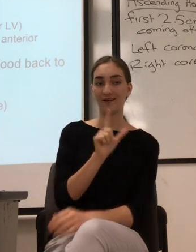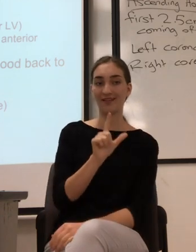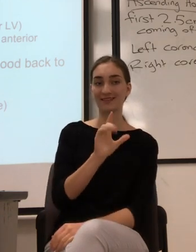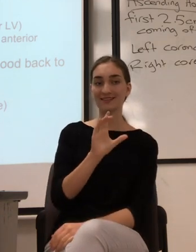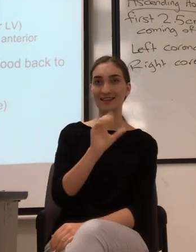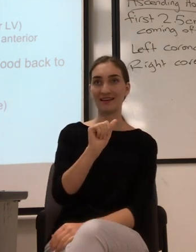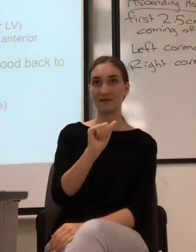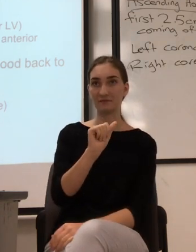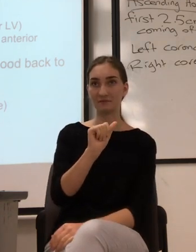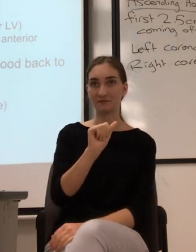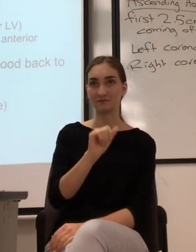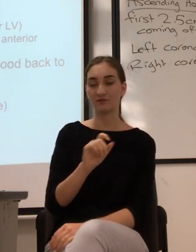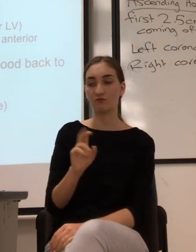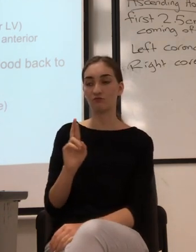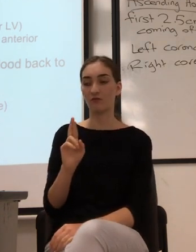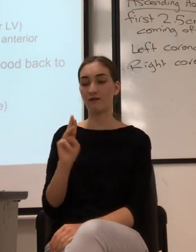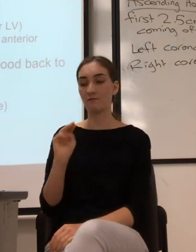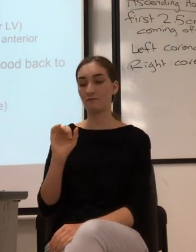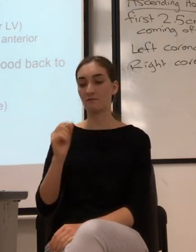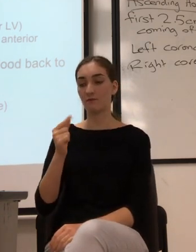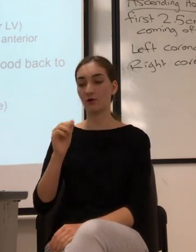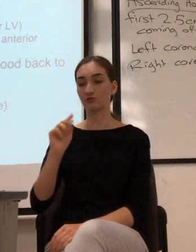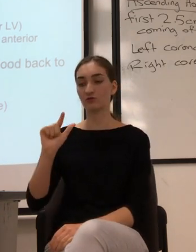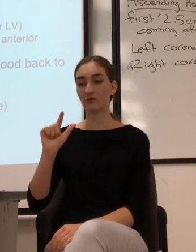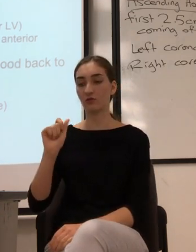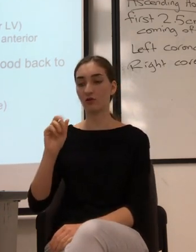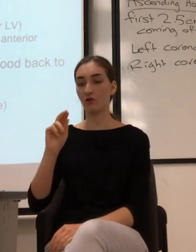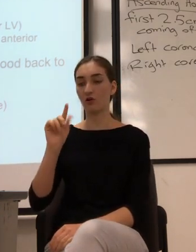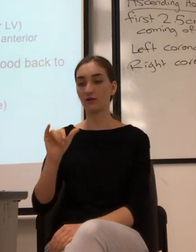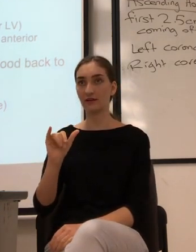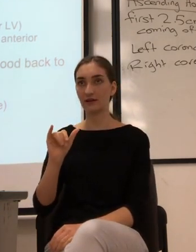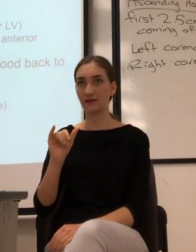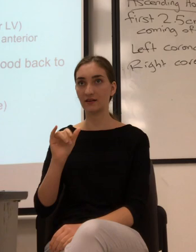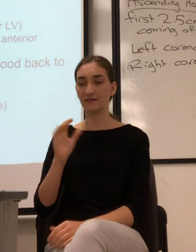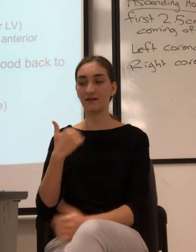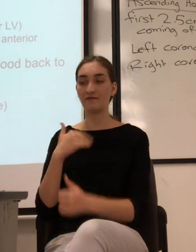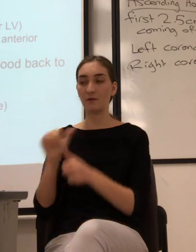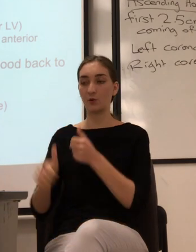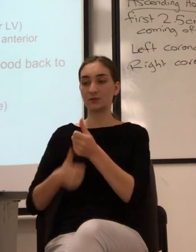There's a right marginal artery, there's a posterior interventricular artery.